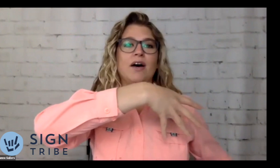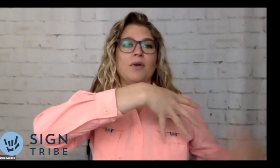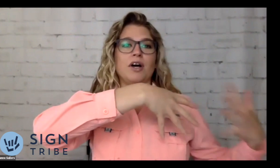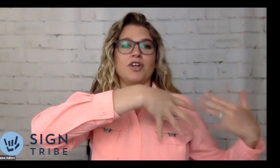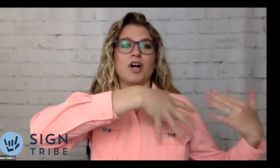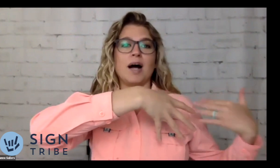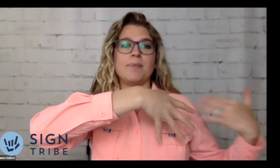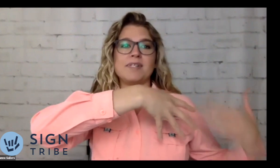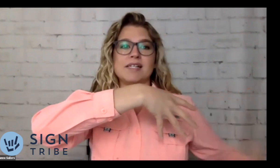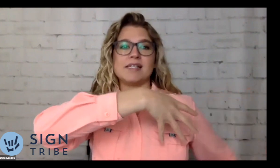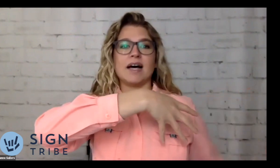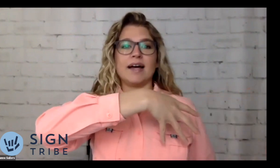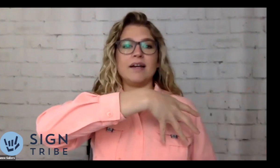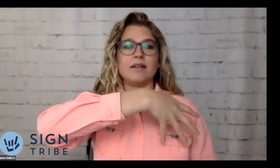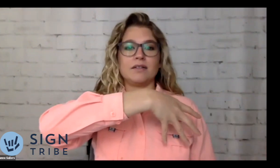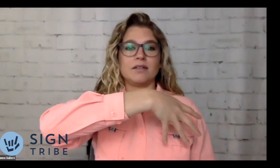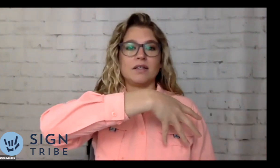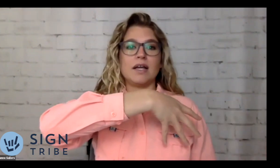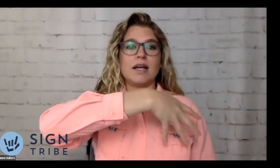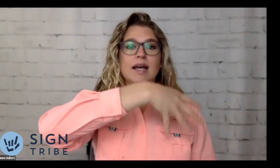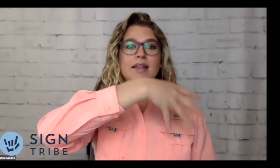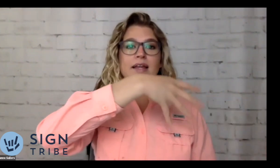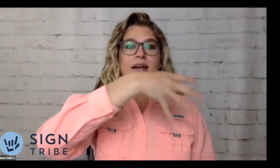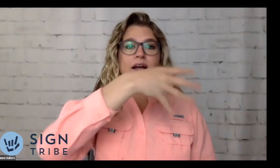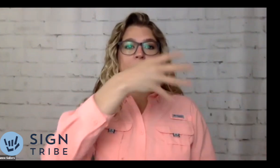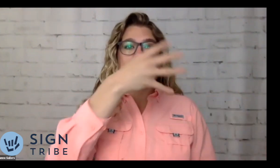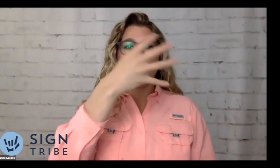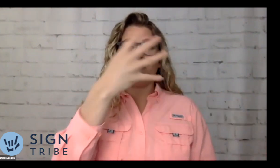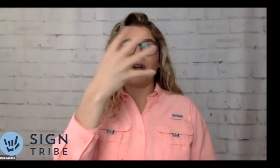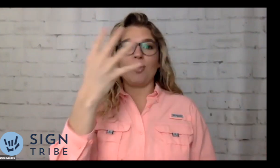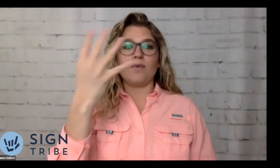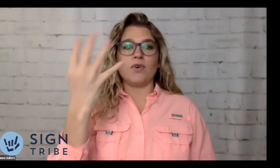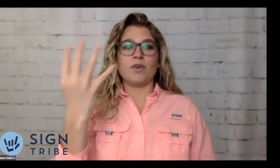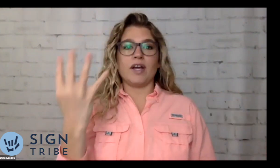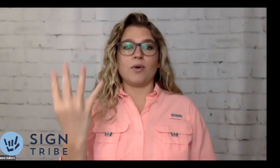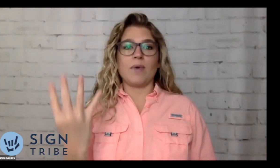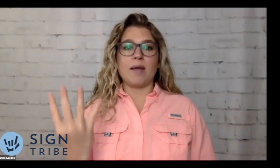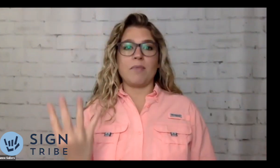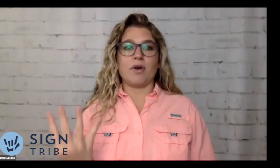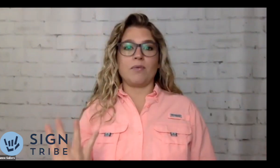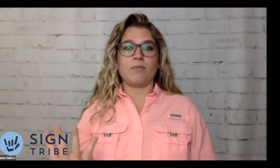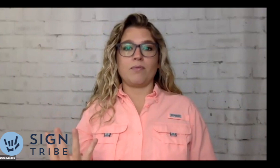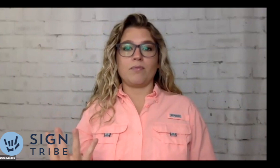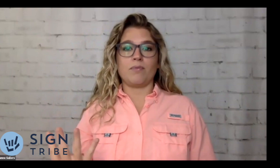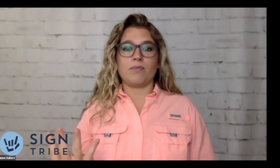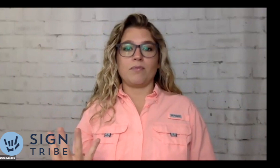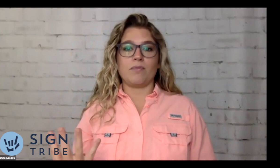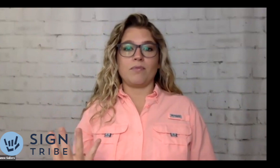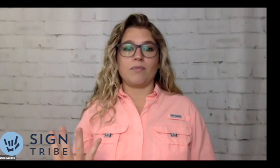on your opposite side and then come up and over like a rainbow. Okay.